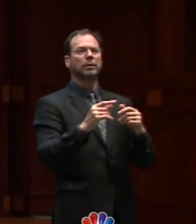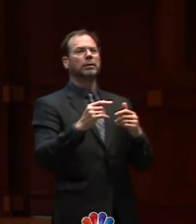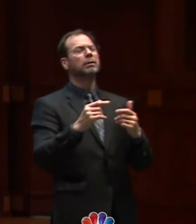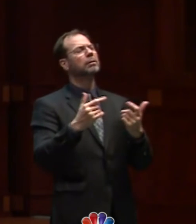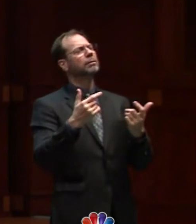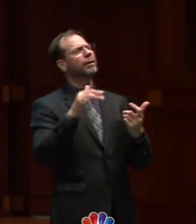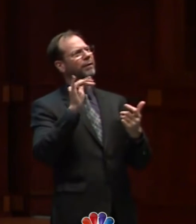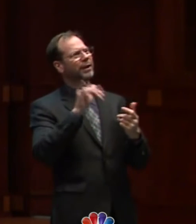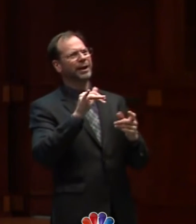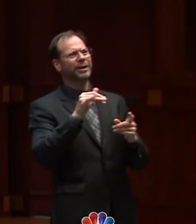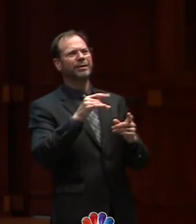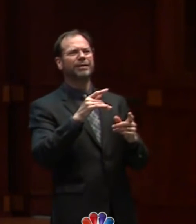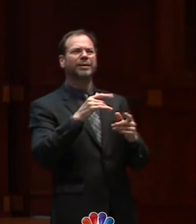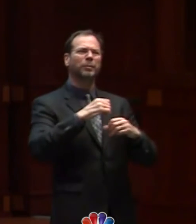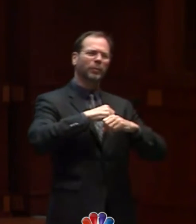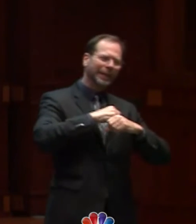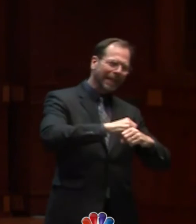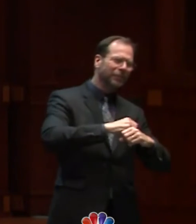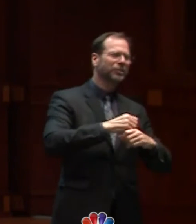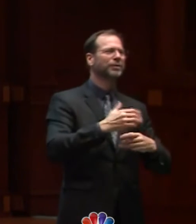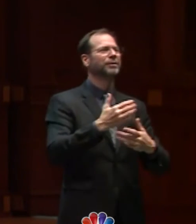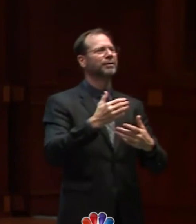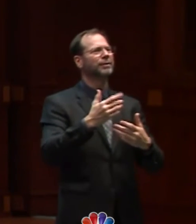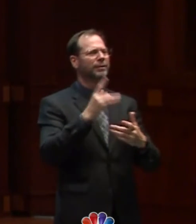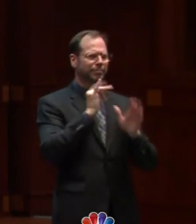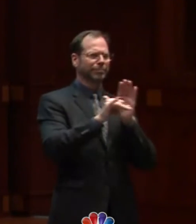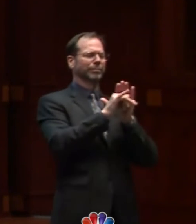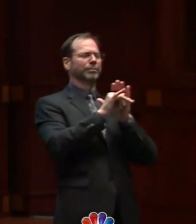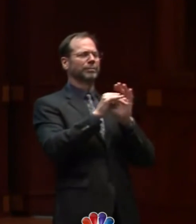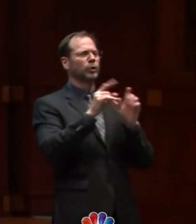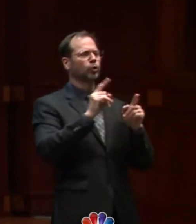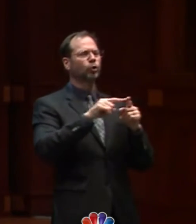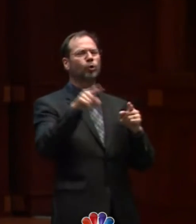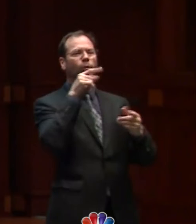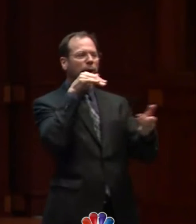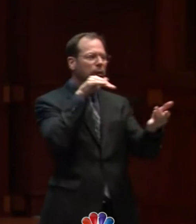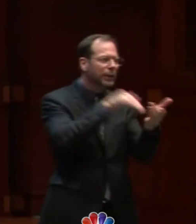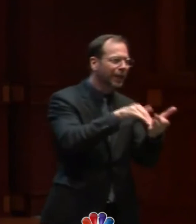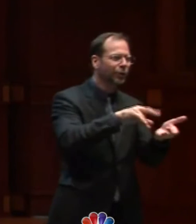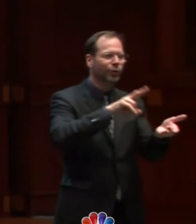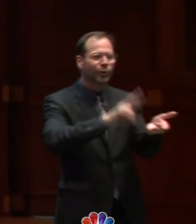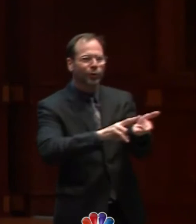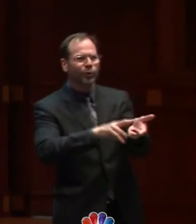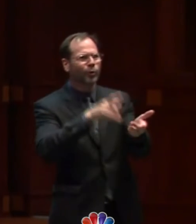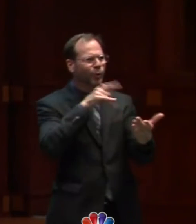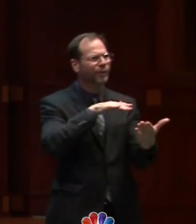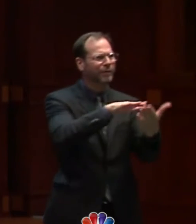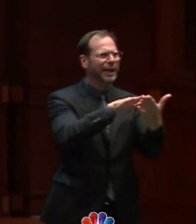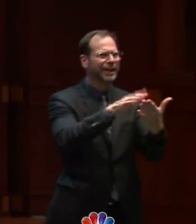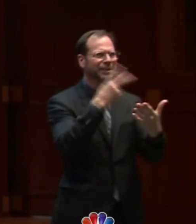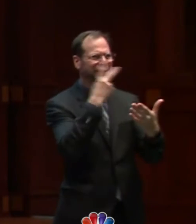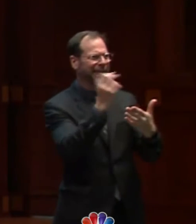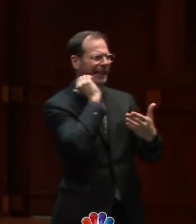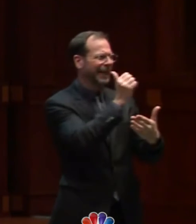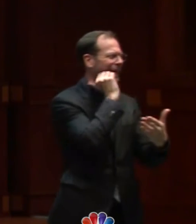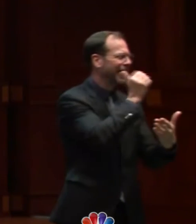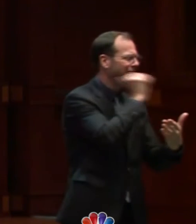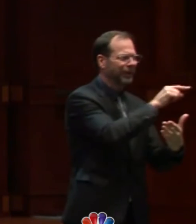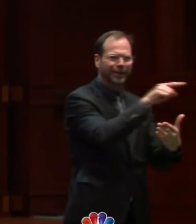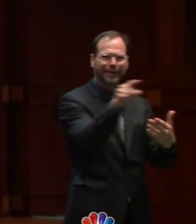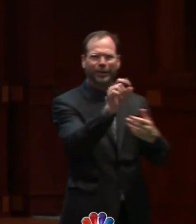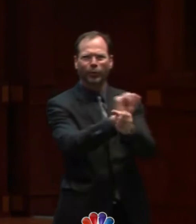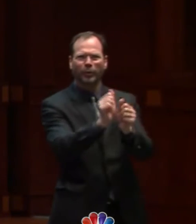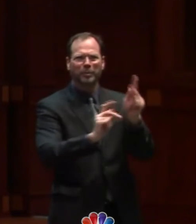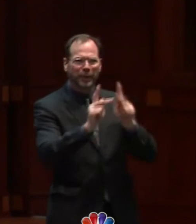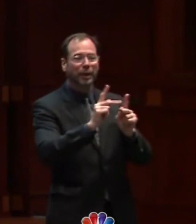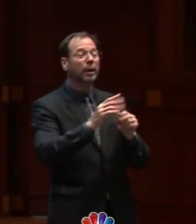foremost provide protection and identification to the healthcare providers who have to confront this every single day, but also to